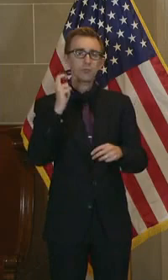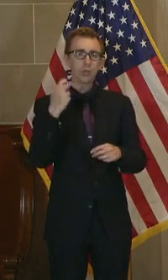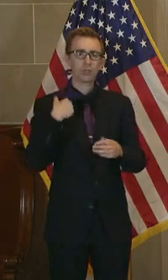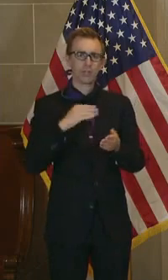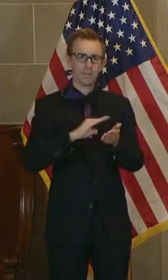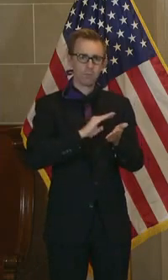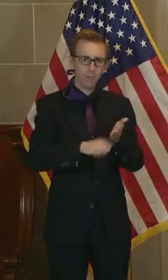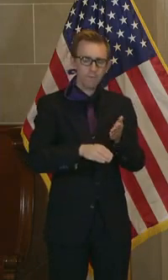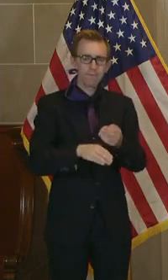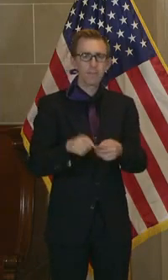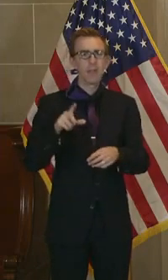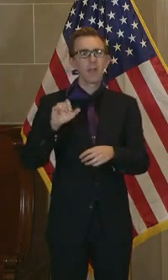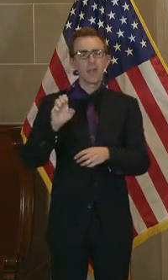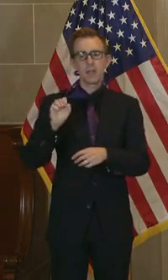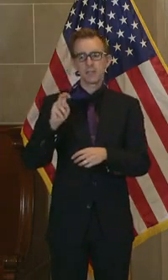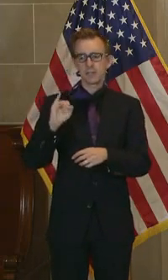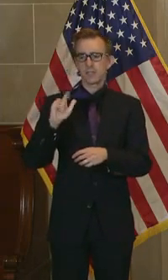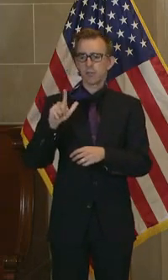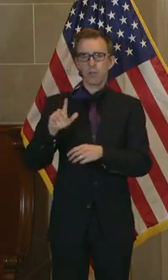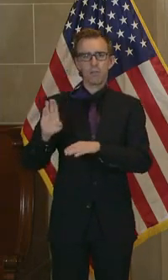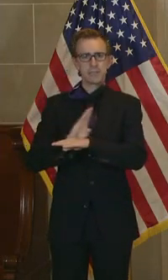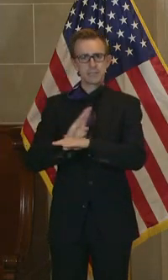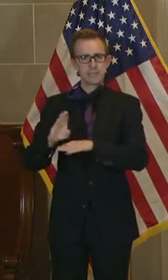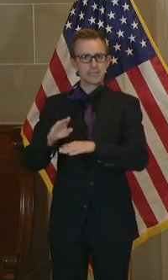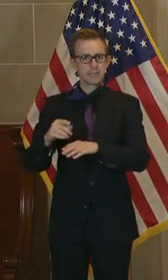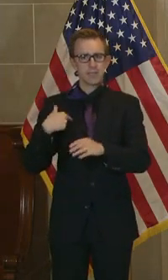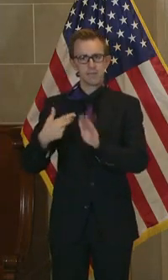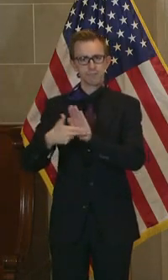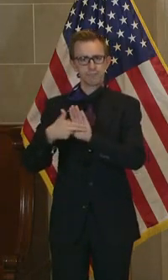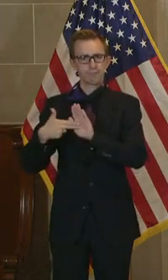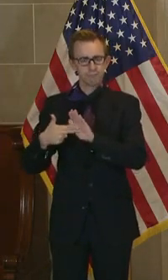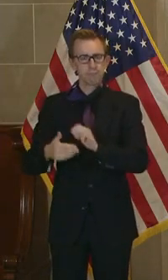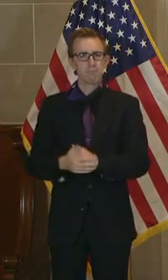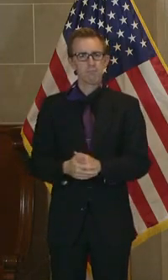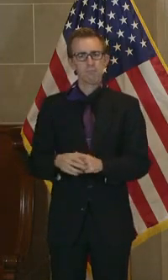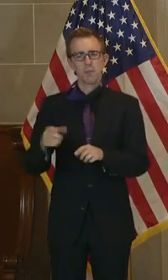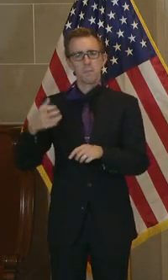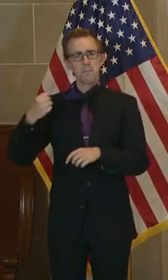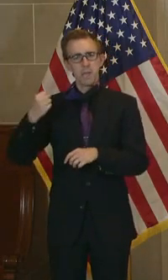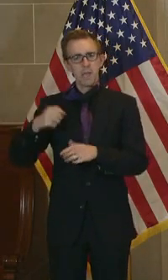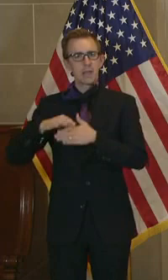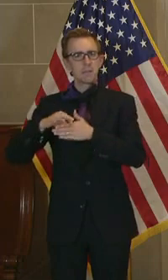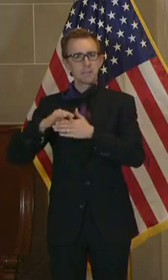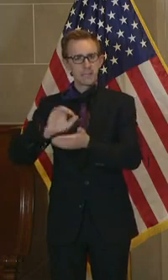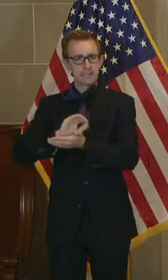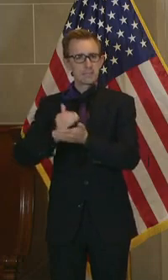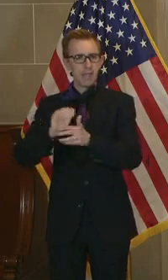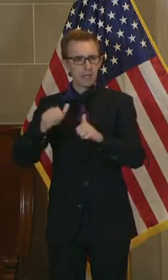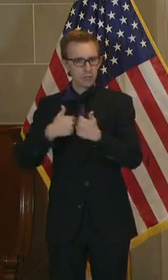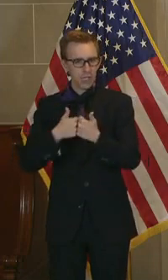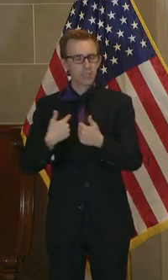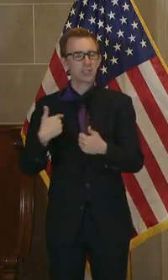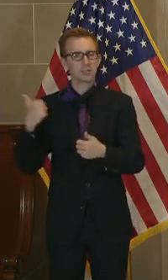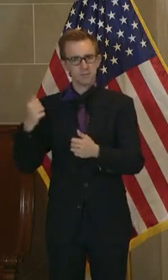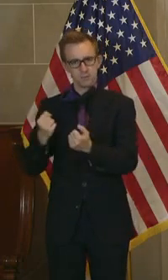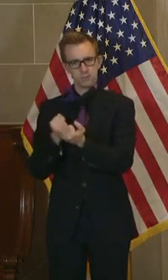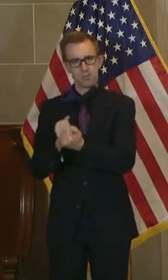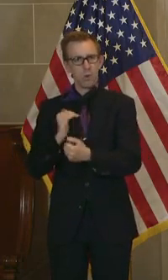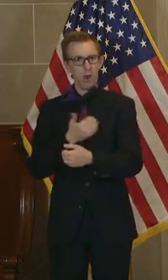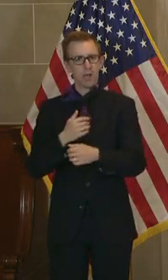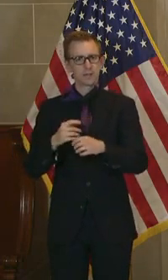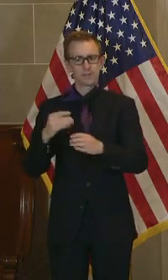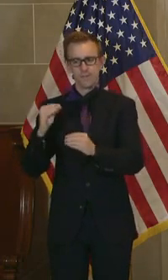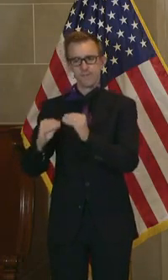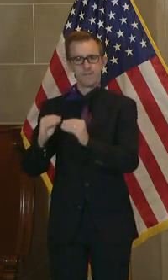business designation, and also in helping us meet the demand of milk and meat supply challenges. His support will have